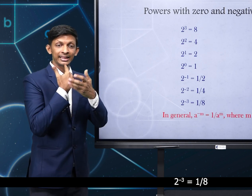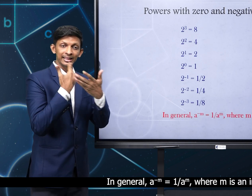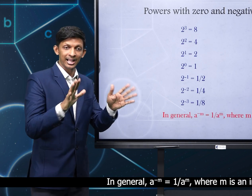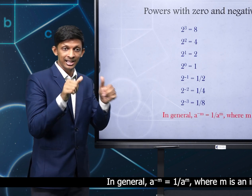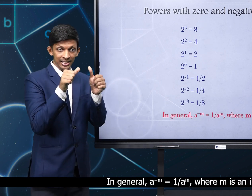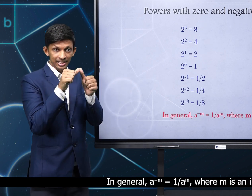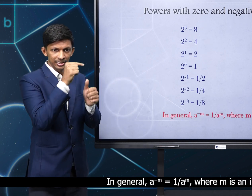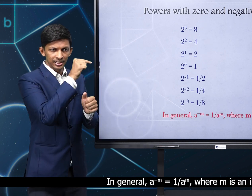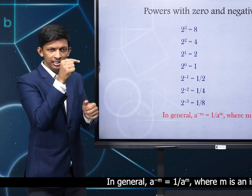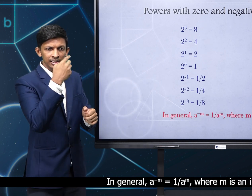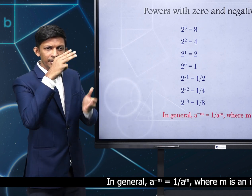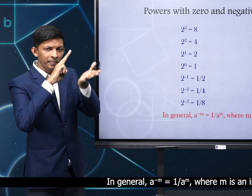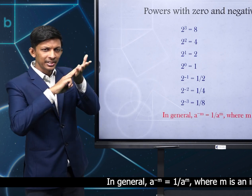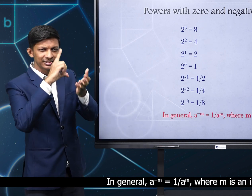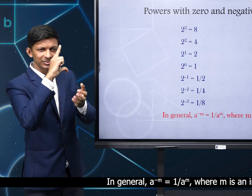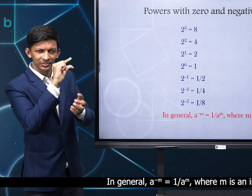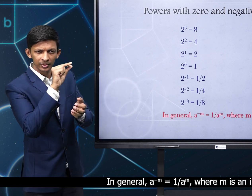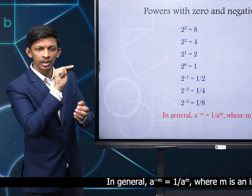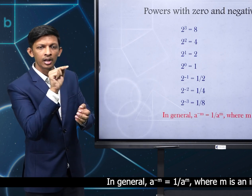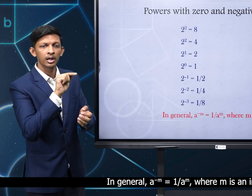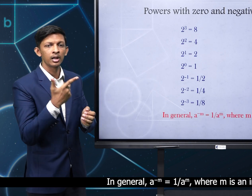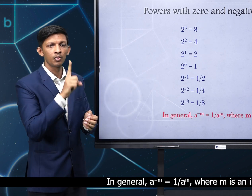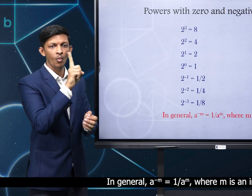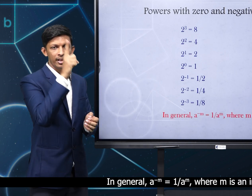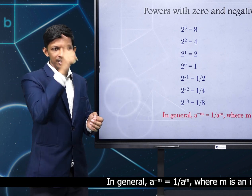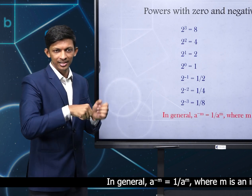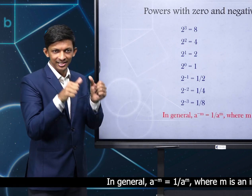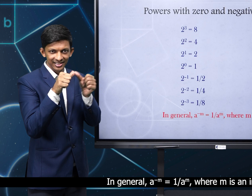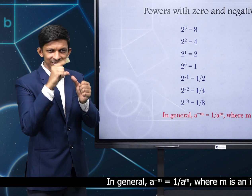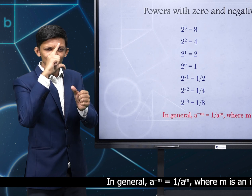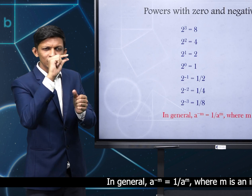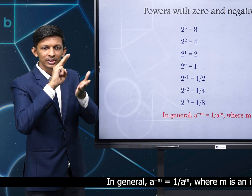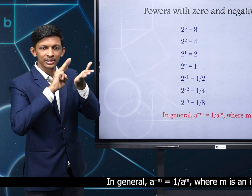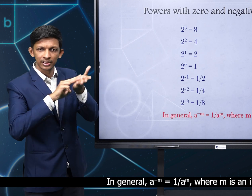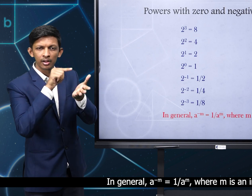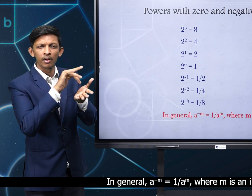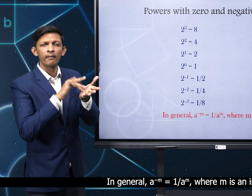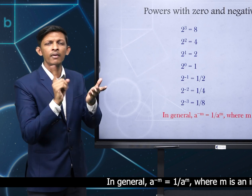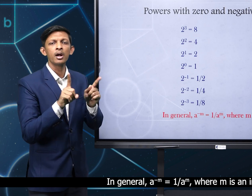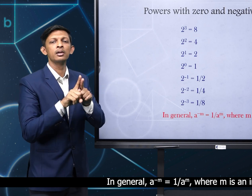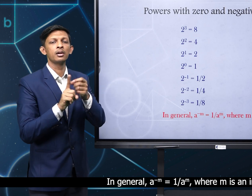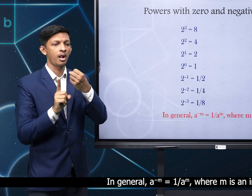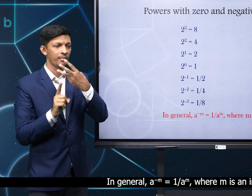In general, a to the power of minus m is equal to 1 by a to the power of m, where m is an integer.